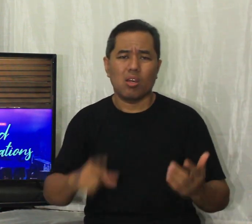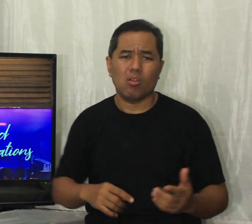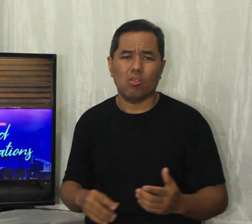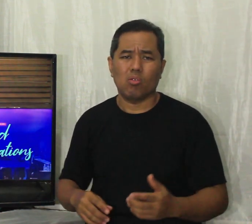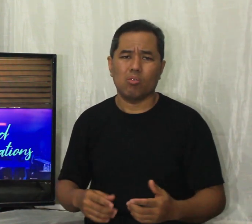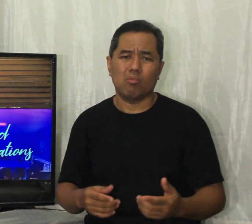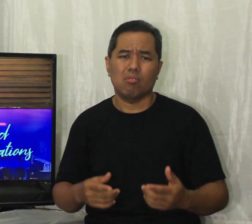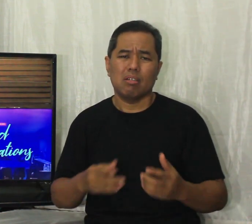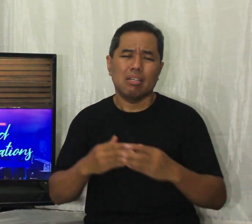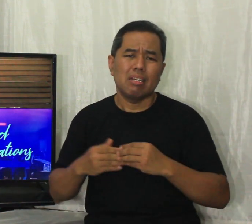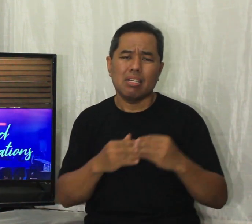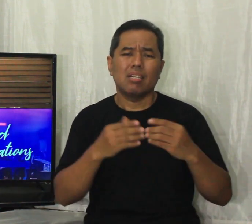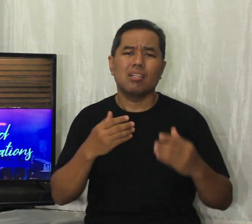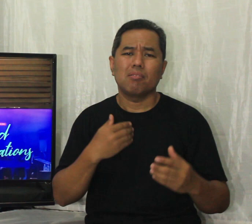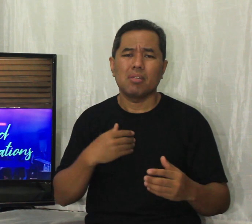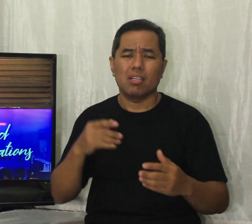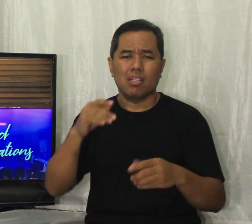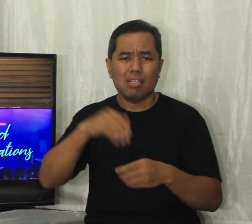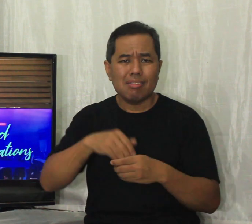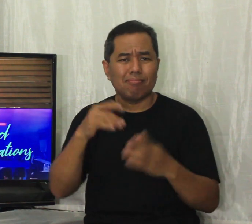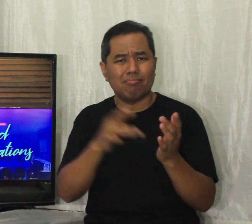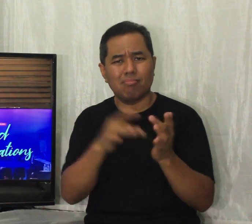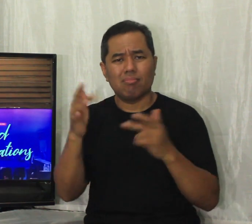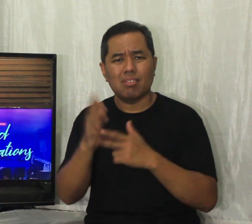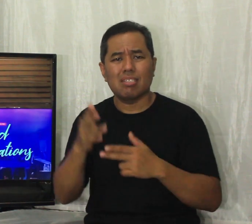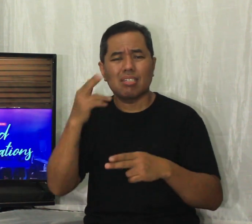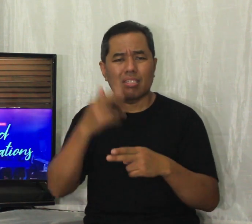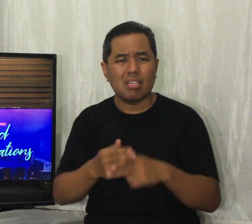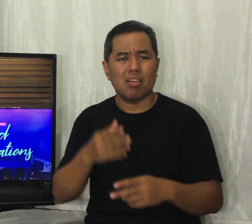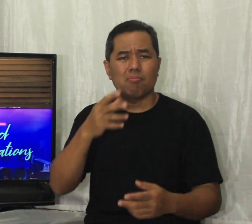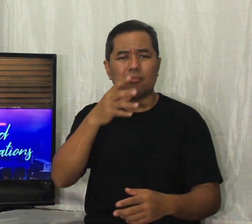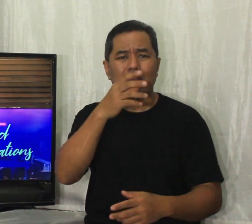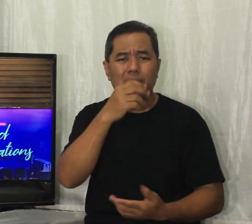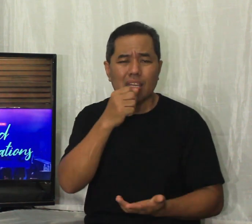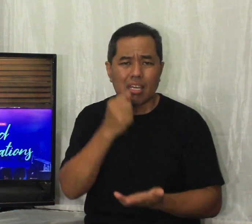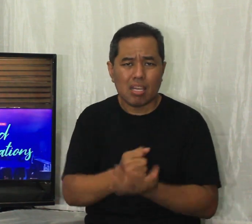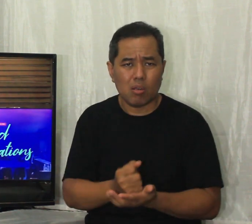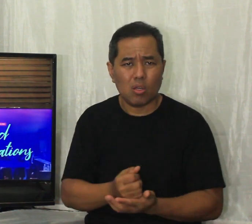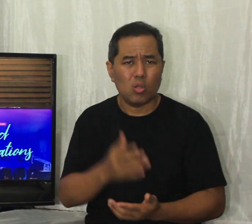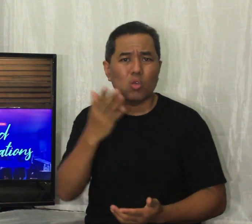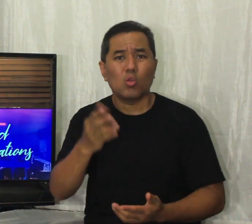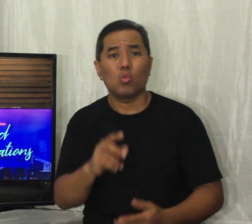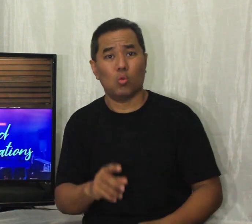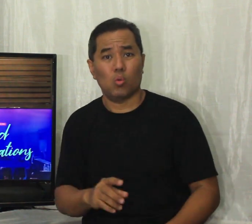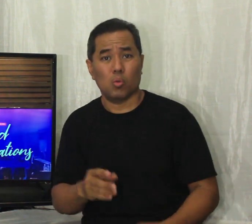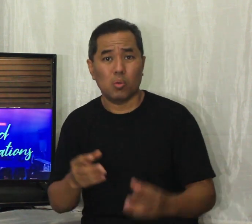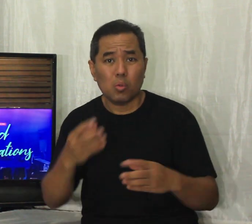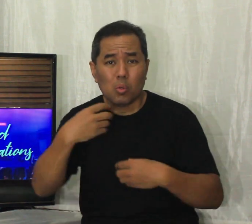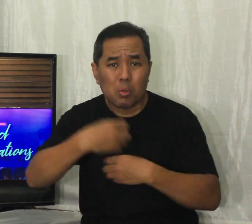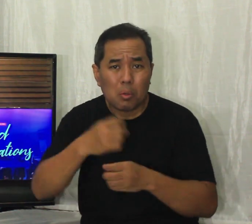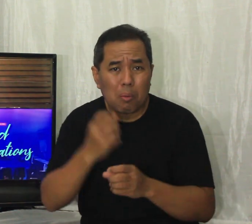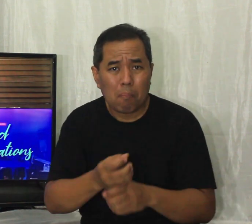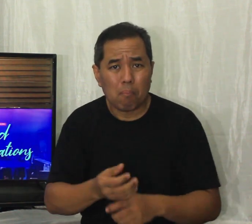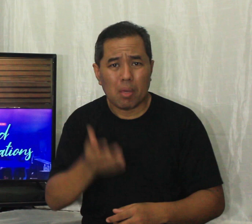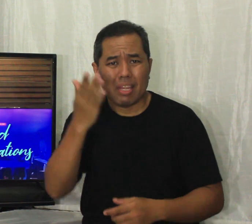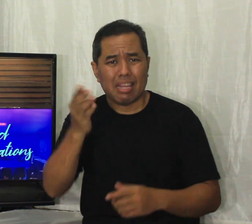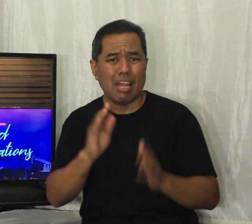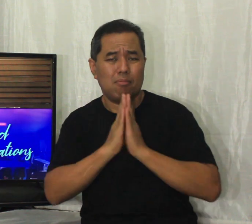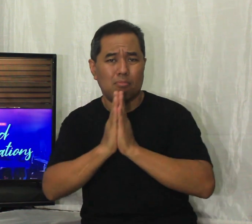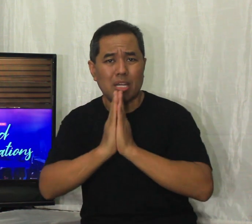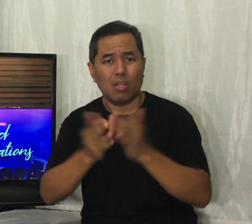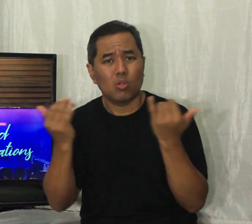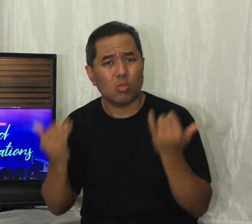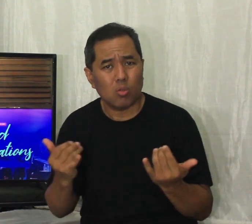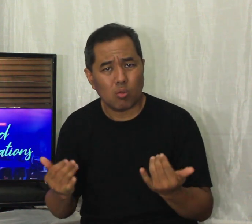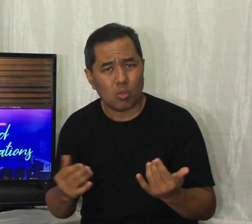Jesus' name. Amen, amen. Hey, if you made that prayer for the first time today or you rededicated your life, would you let us know? All we want